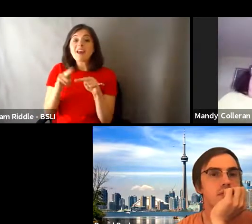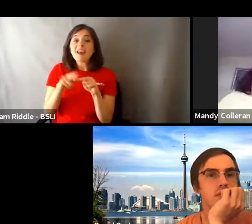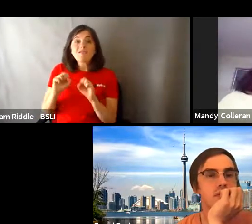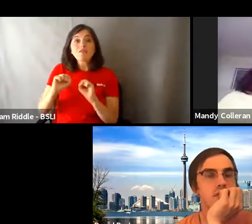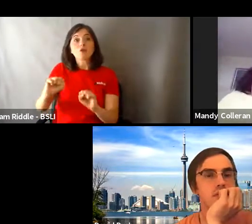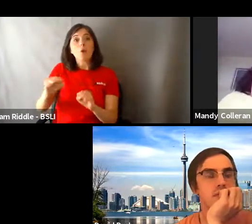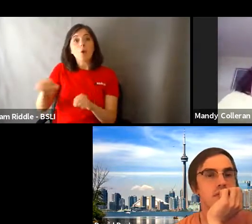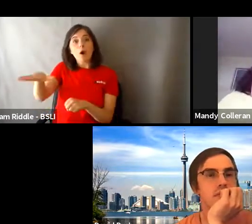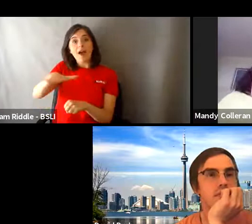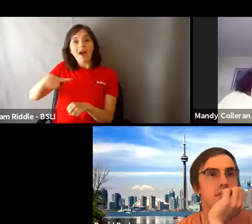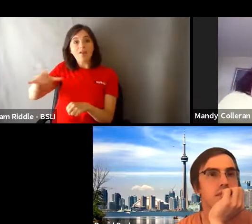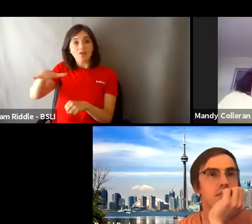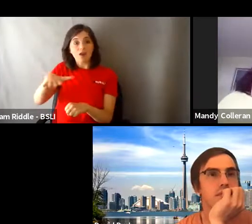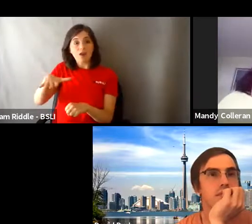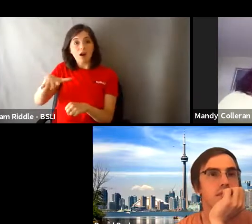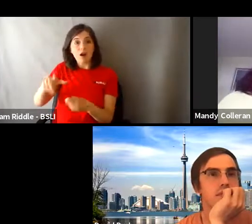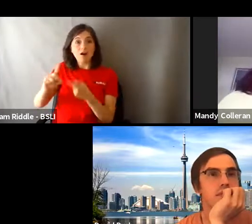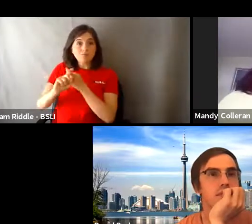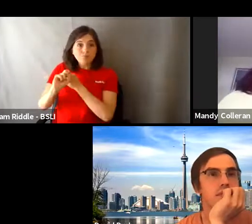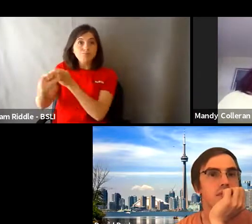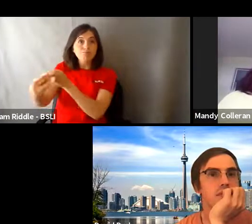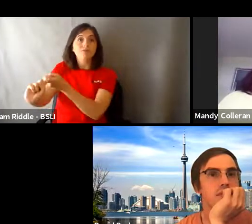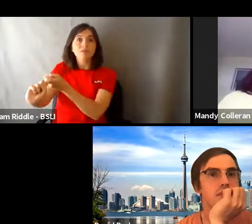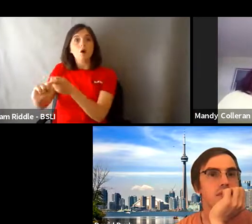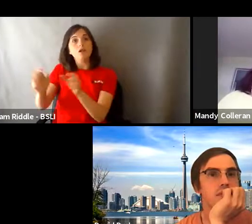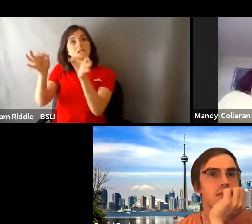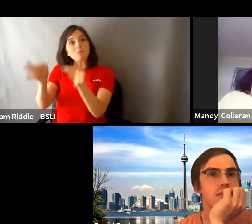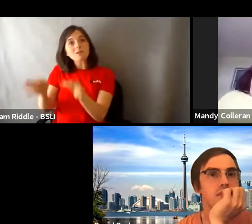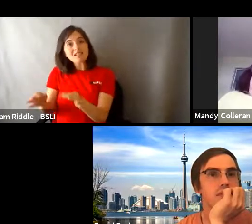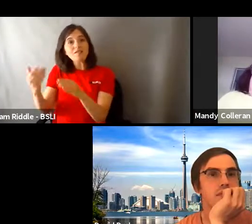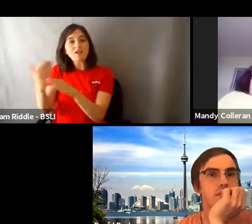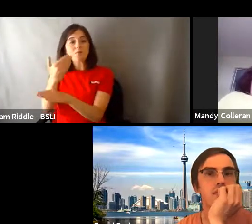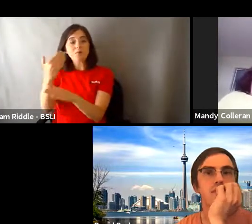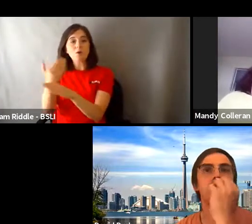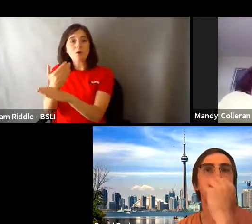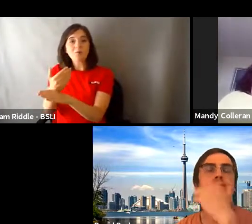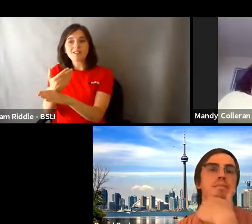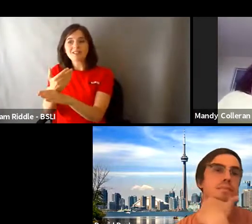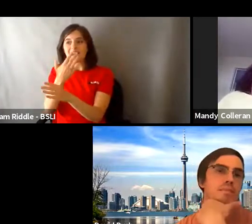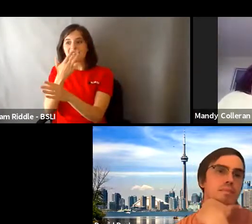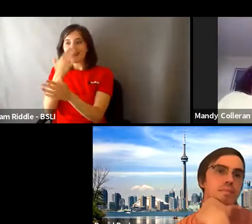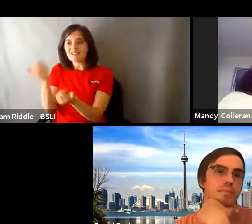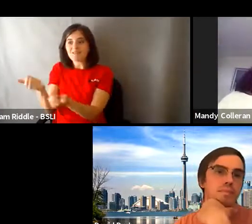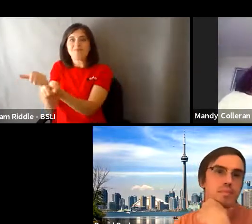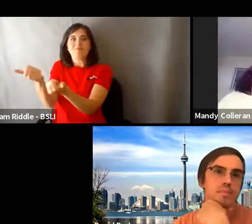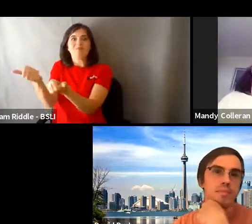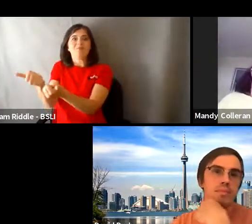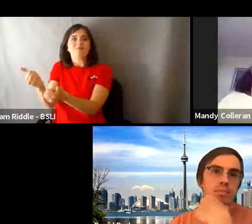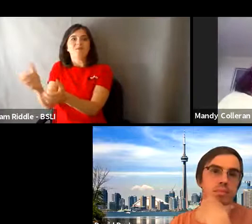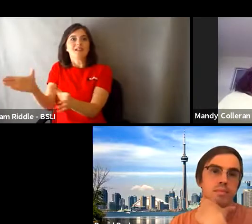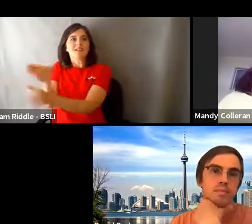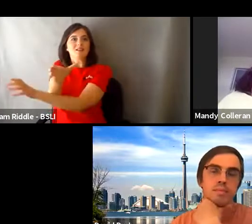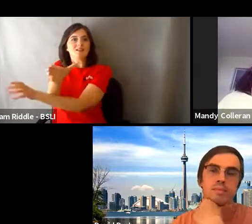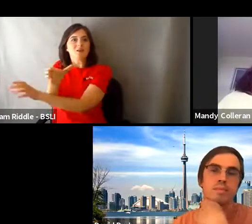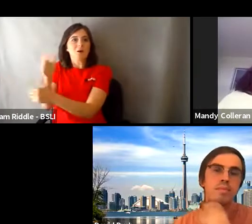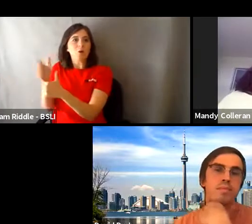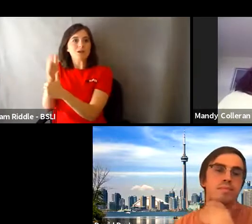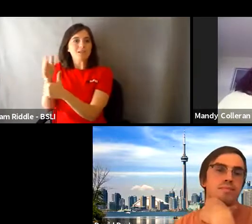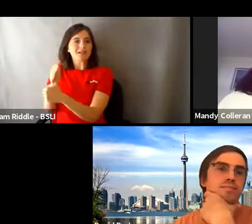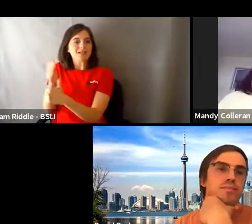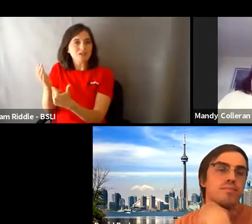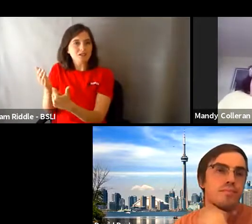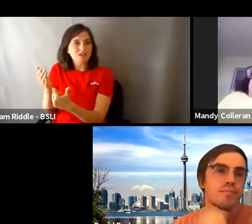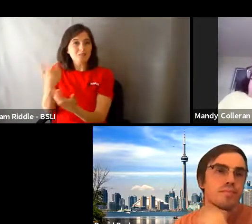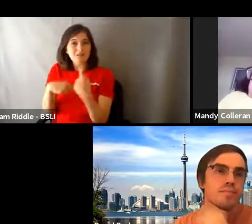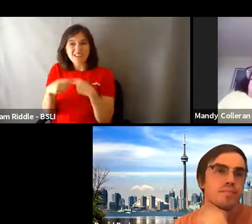of employment that now no longer exists. But so I haven't seen anyone take that into